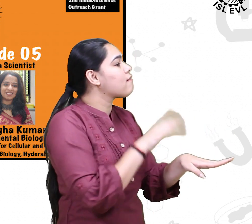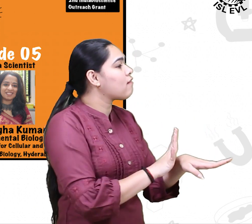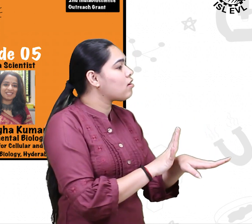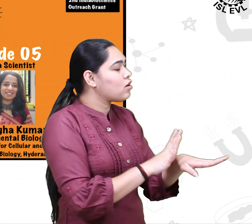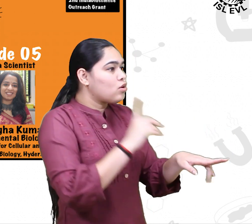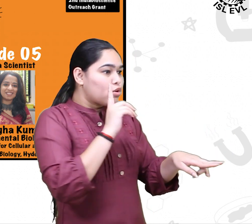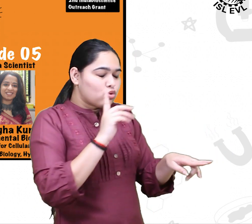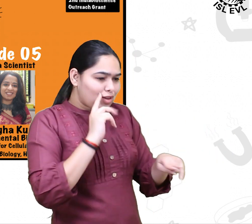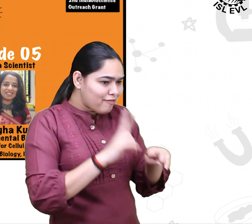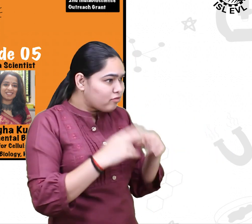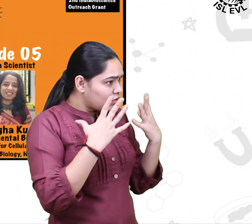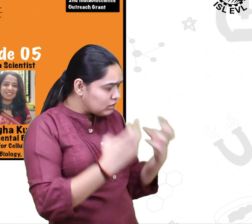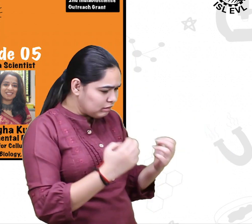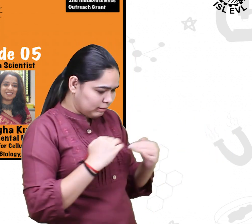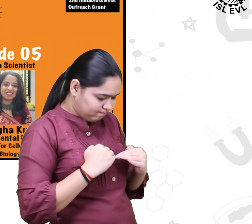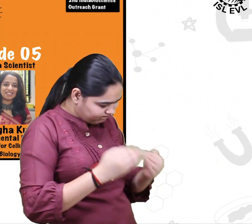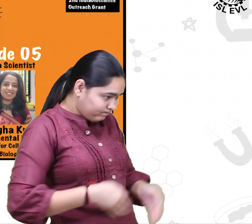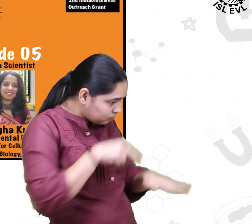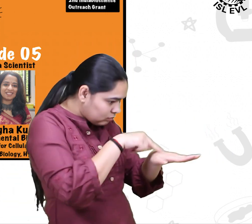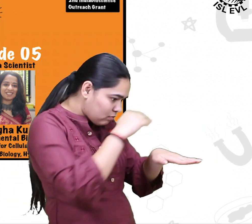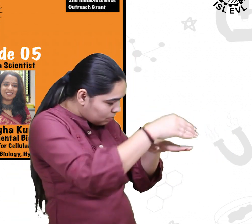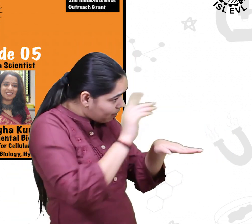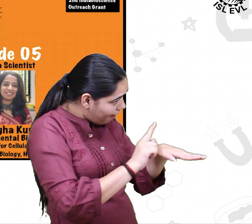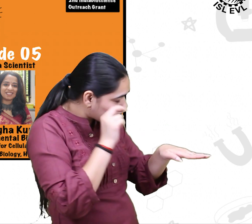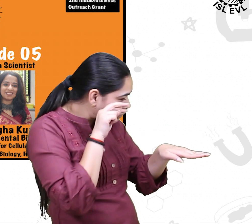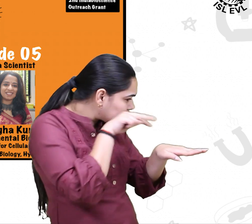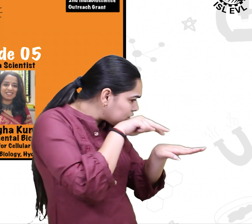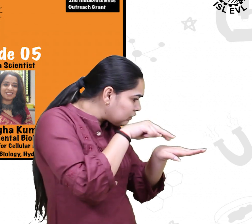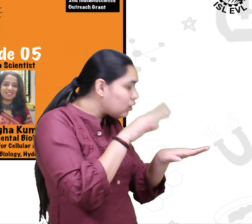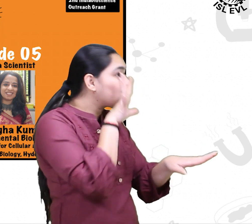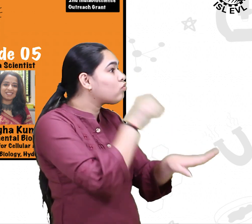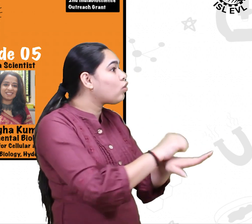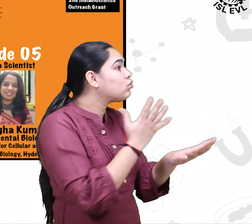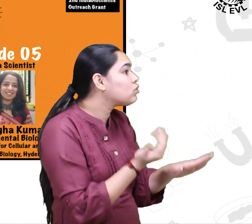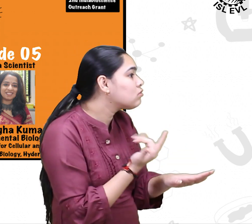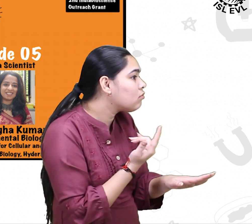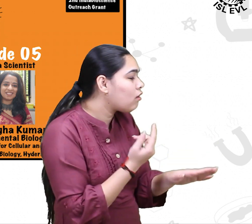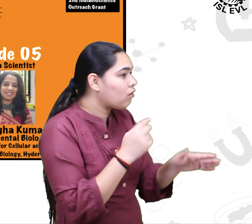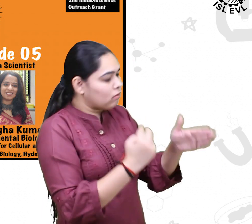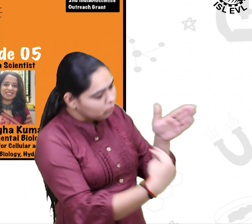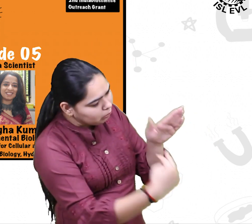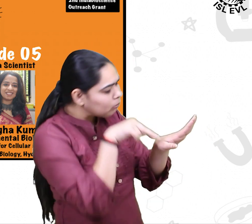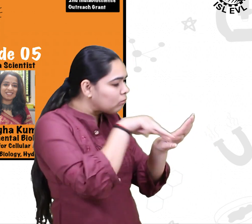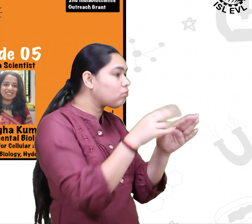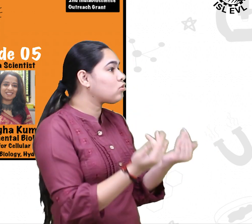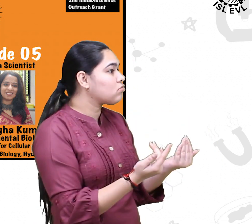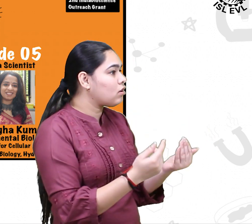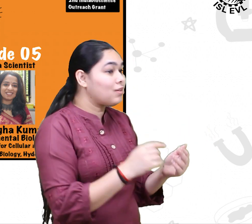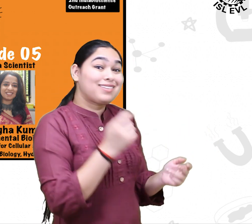in the humans can be checked in the zebrafish. So if you look at a zebrafish embryo, it's actually